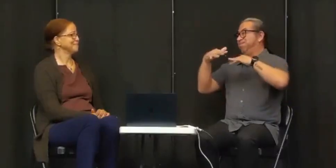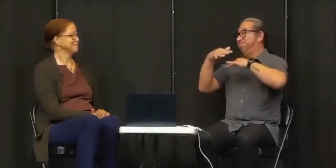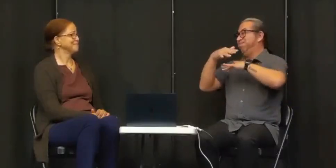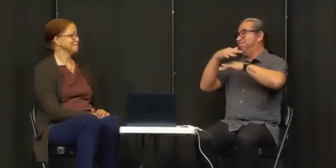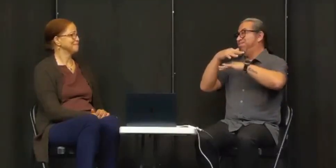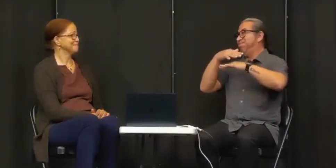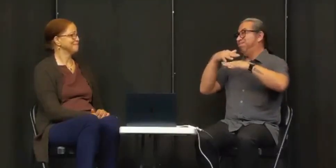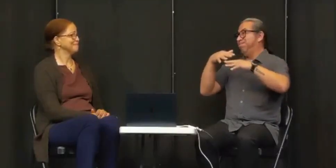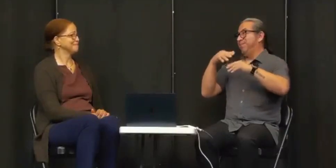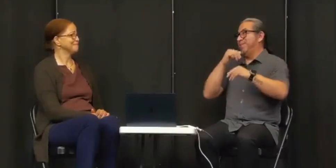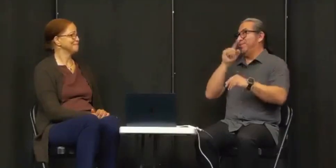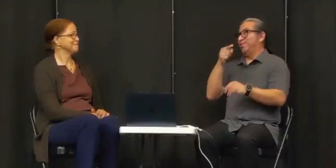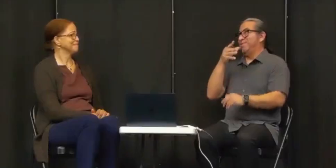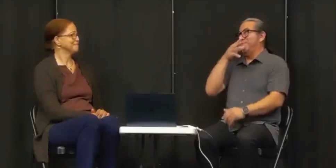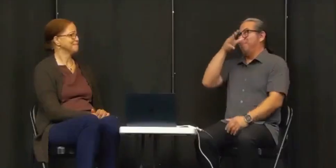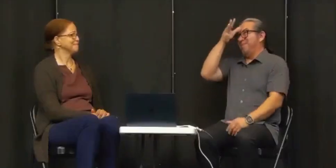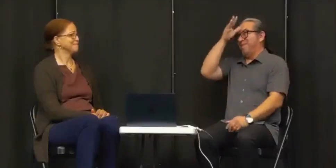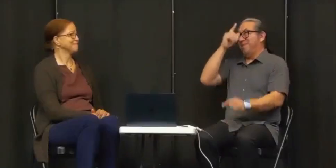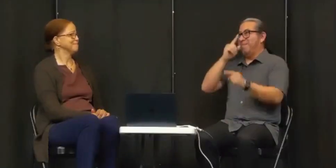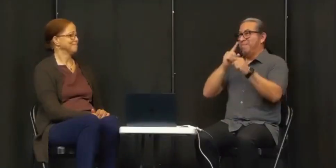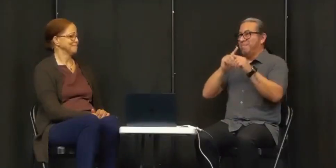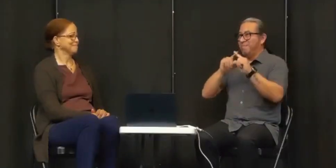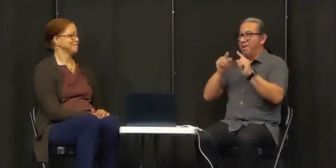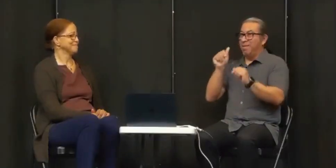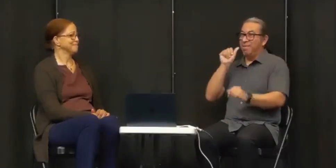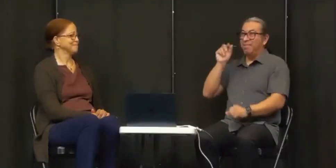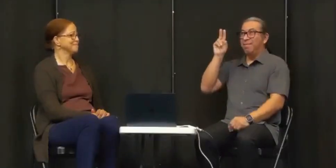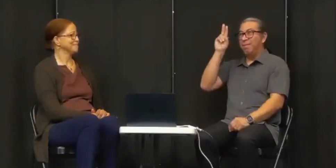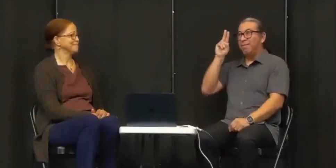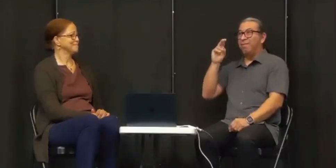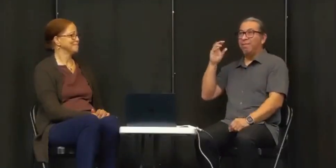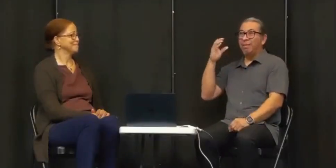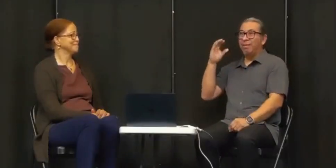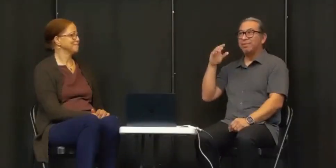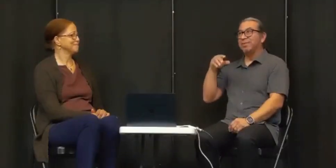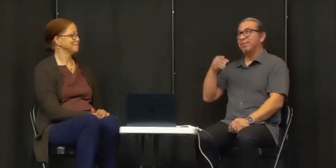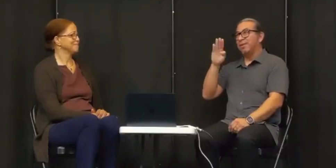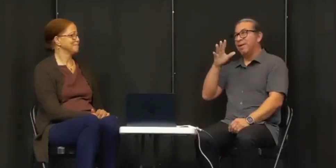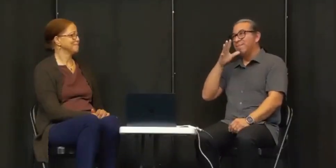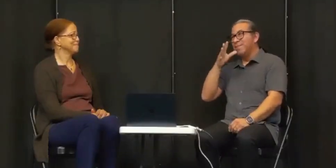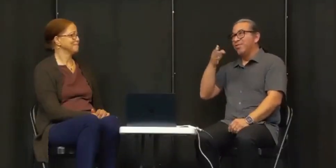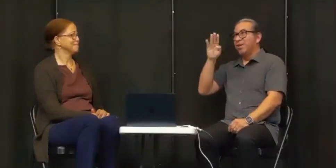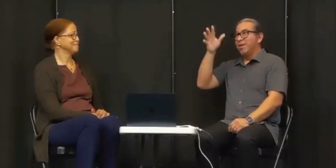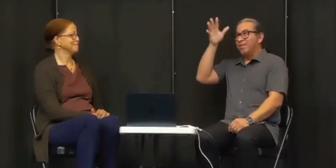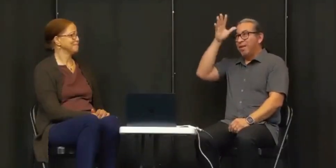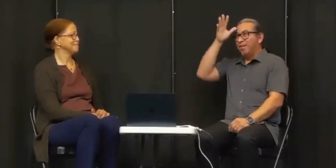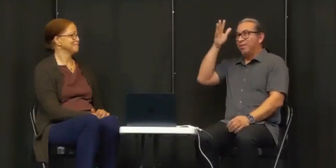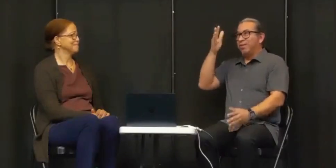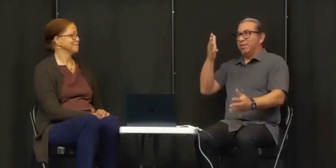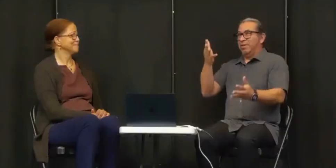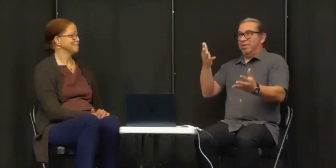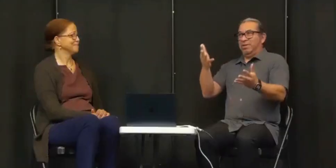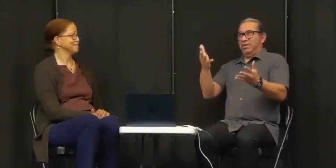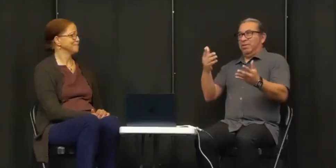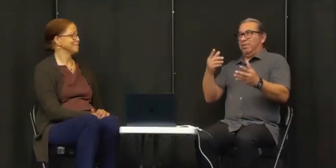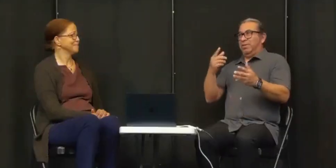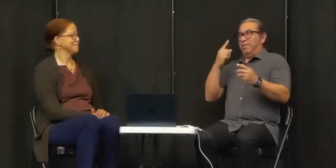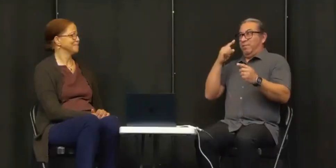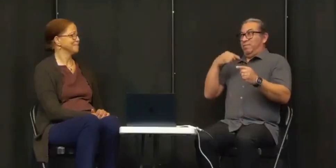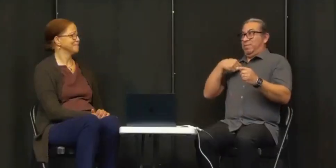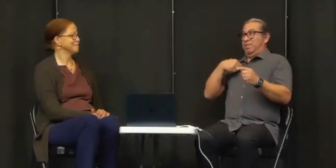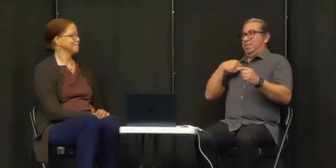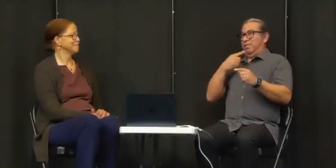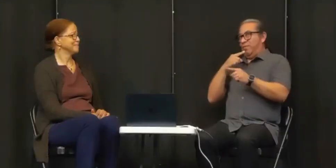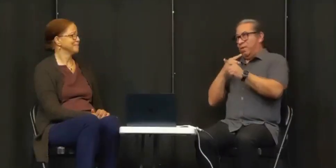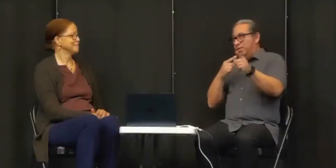family versus extended. So not just our parents, but aunts and uncles and cousins and godparents and godmothers and godfathers,